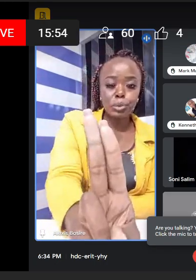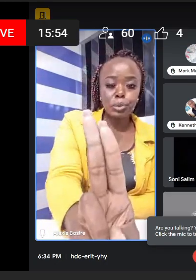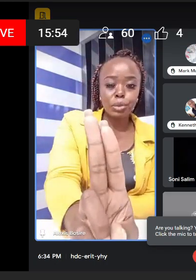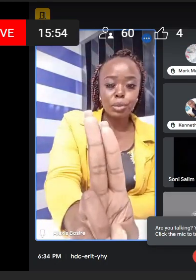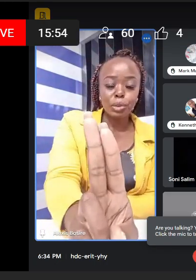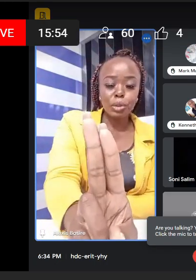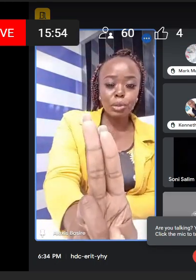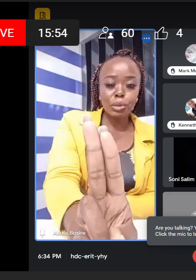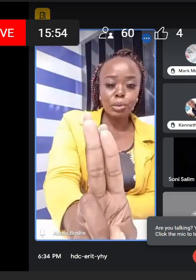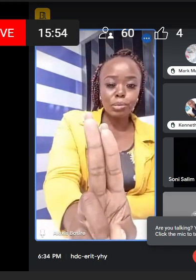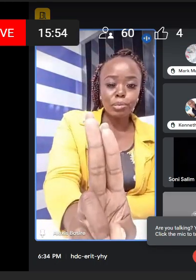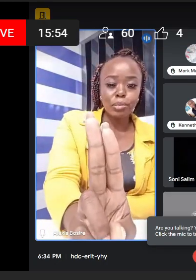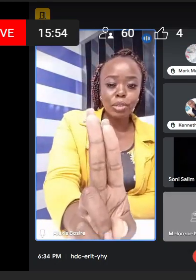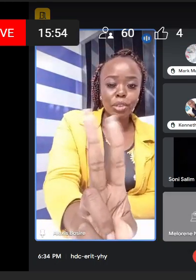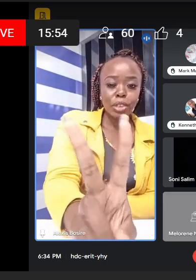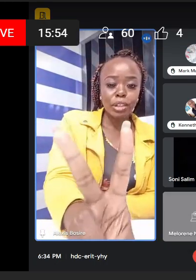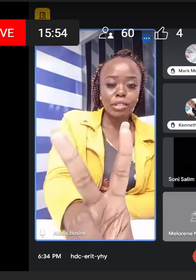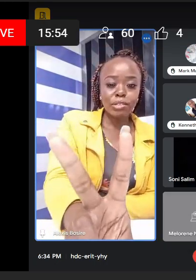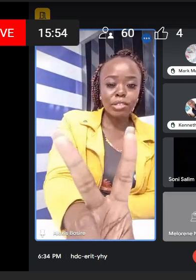U,